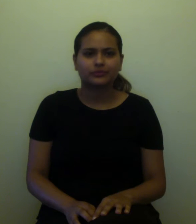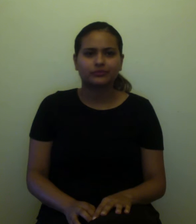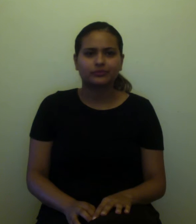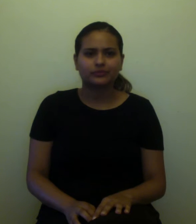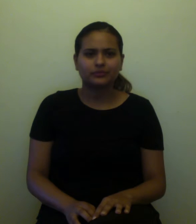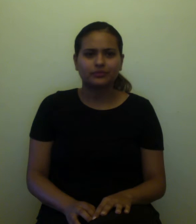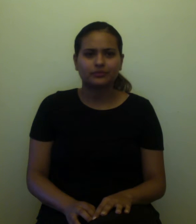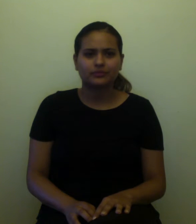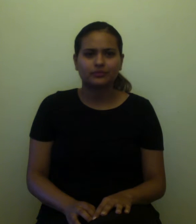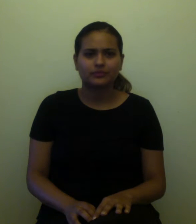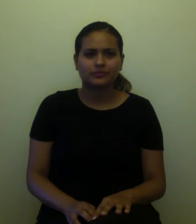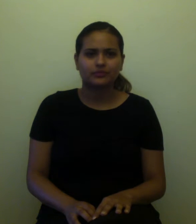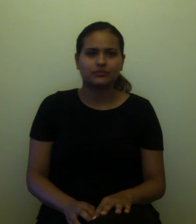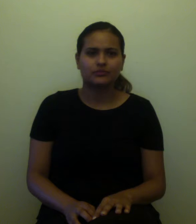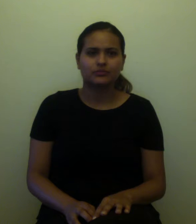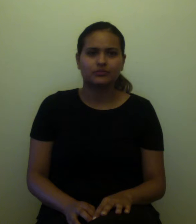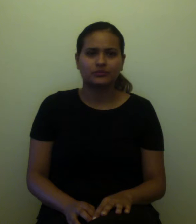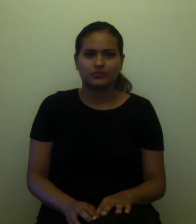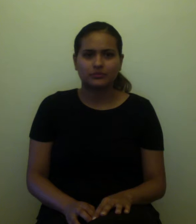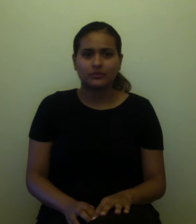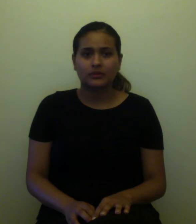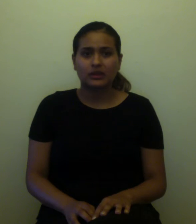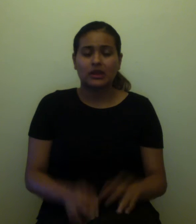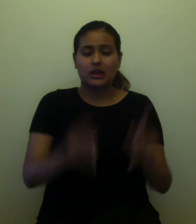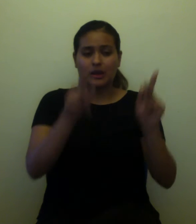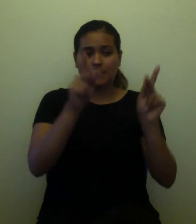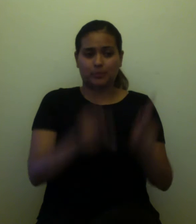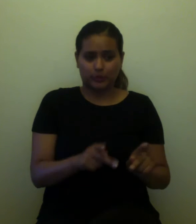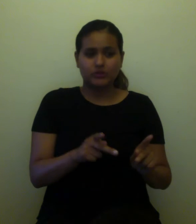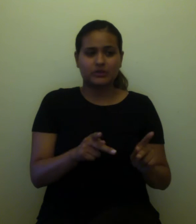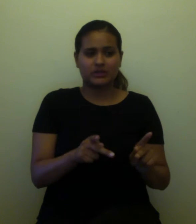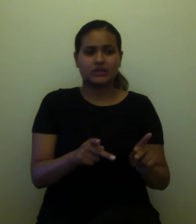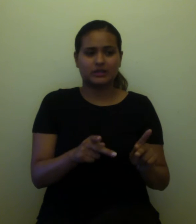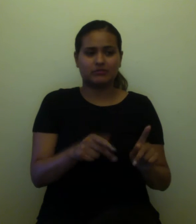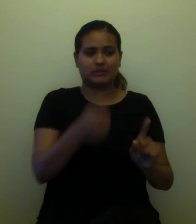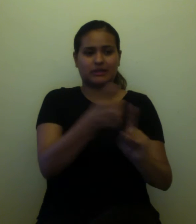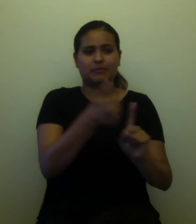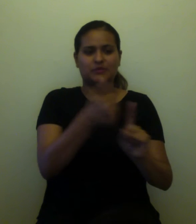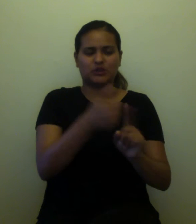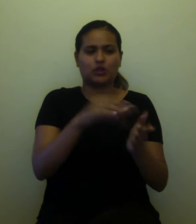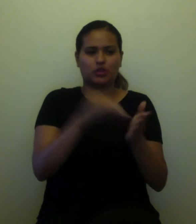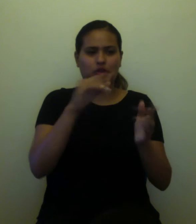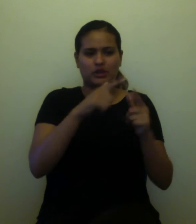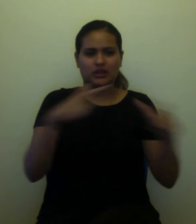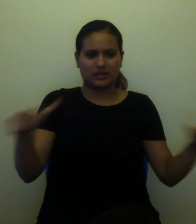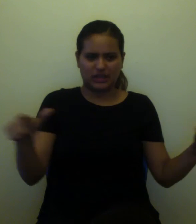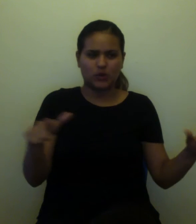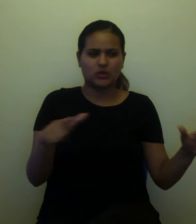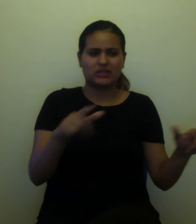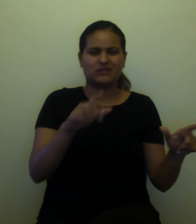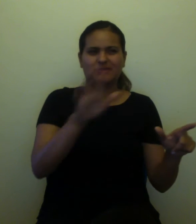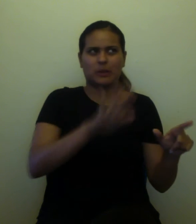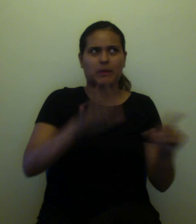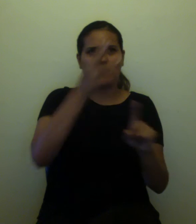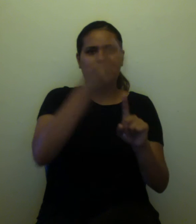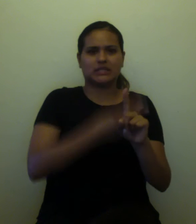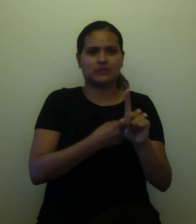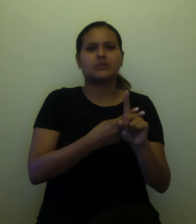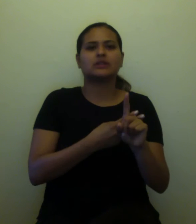months. Now, when I say this, most people think I'm crazy. This is not possible. So let